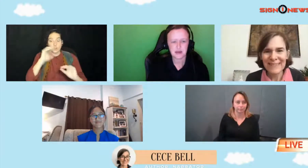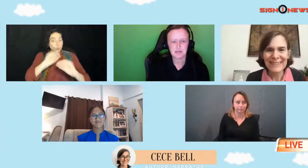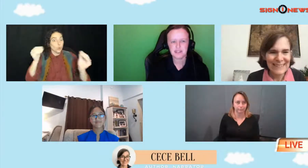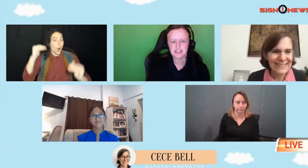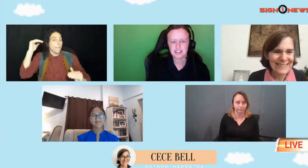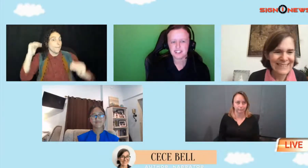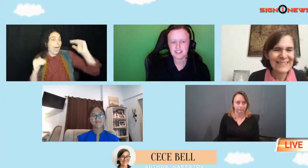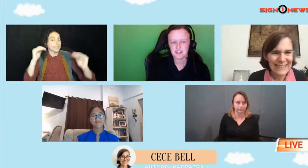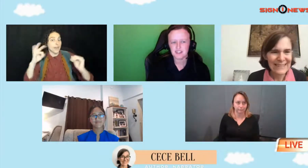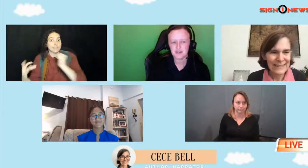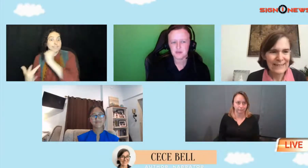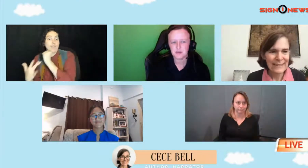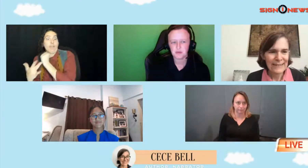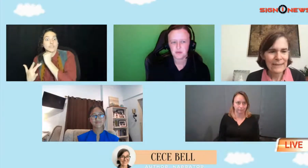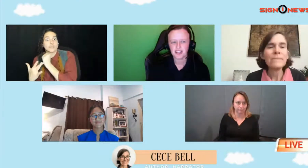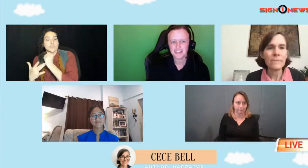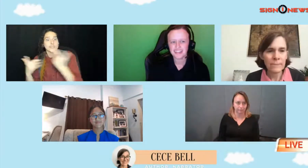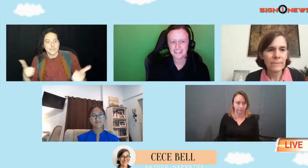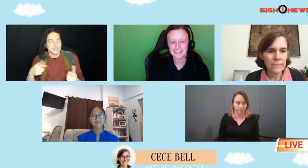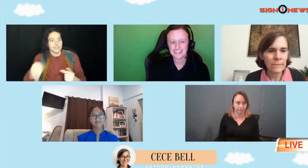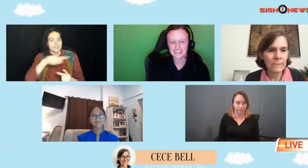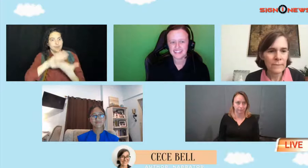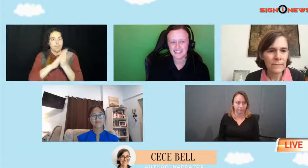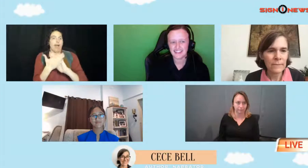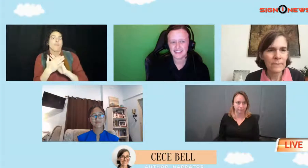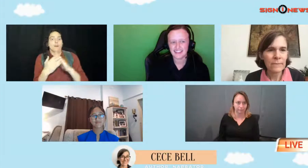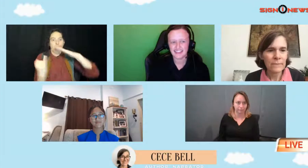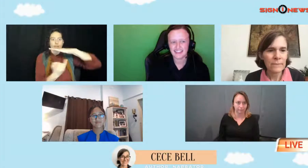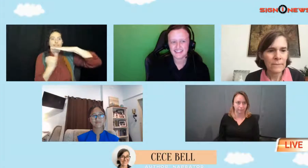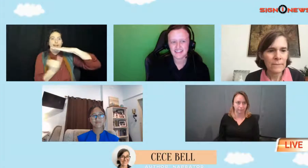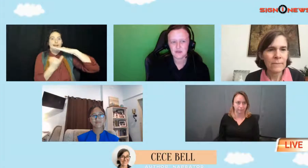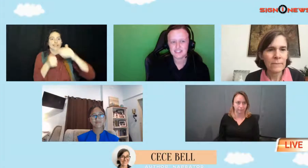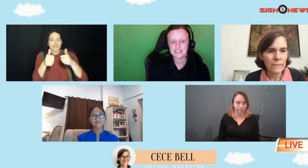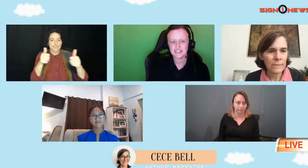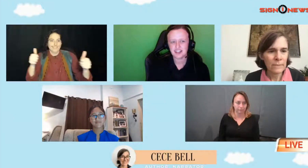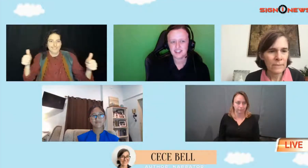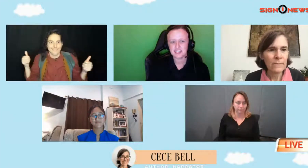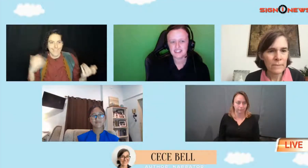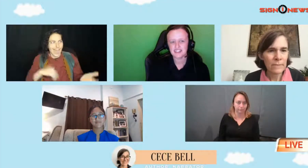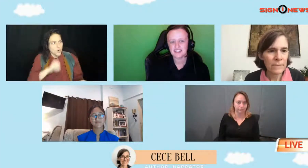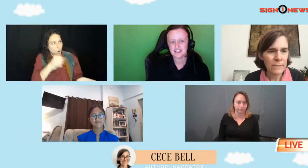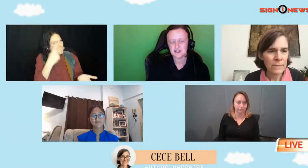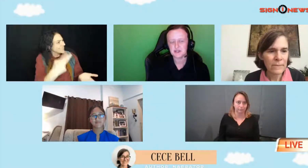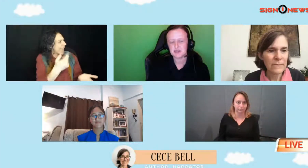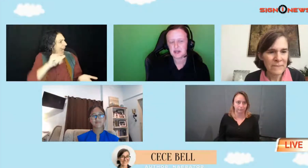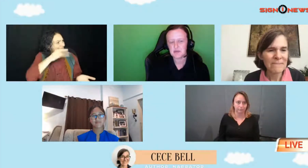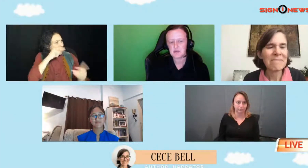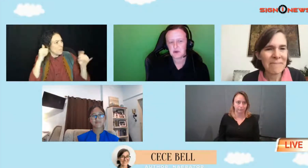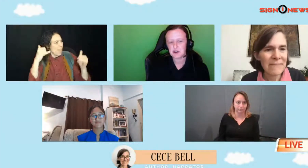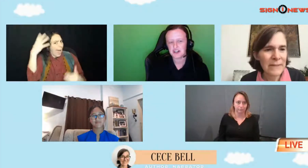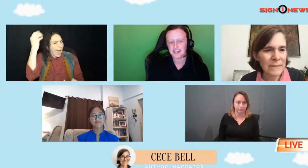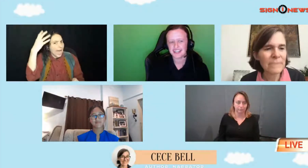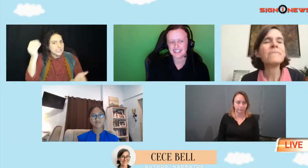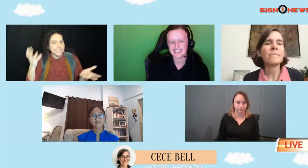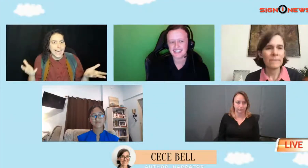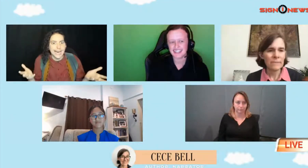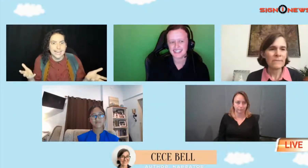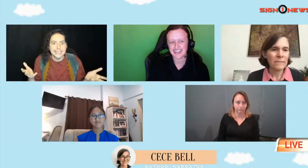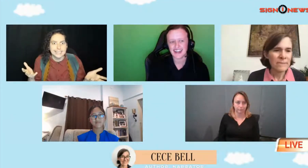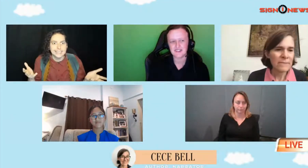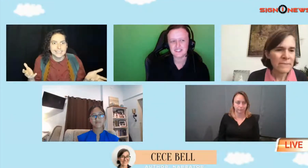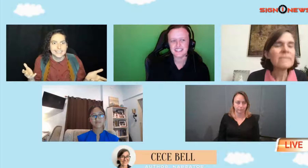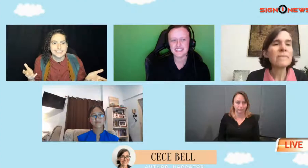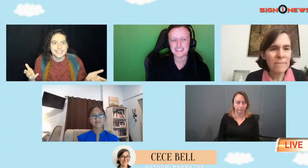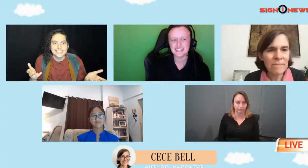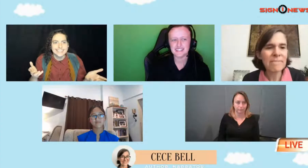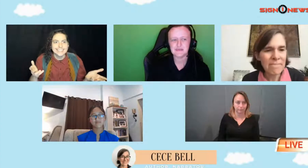Absolutely. But there is just one thing. Now with technology, adults become more isolated. And